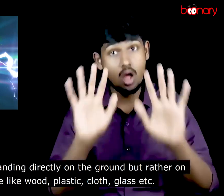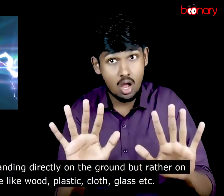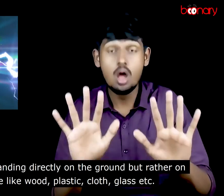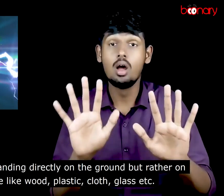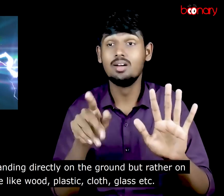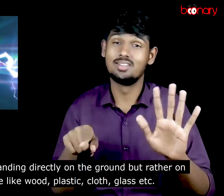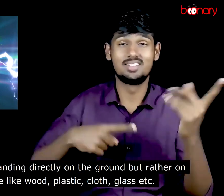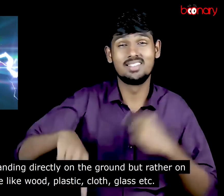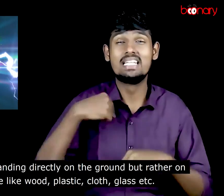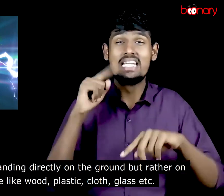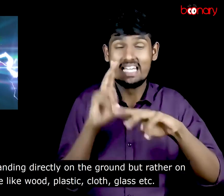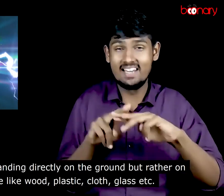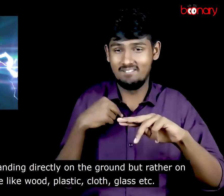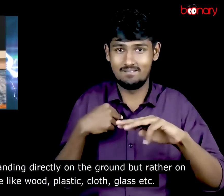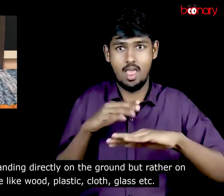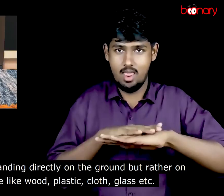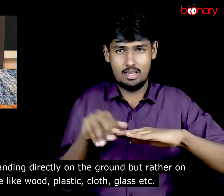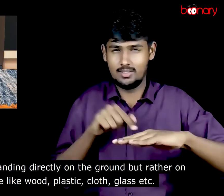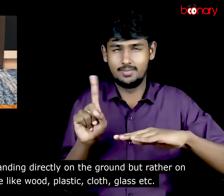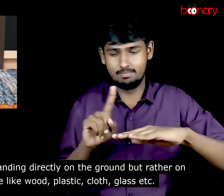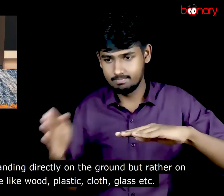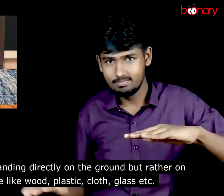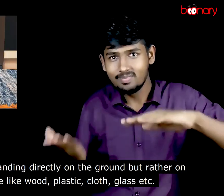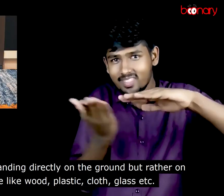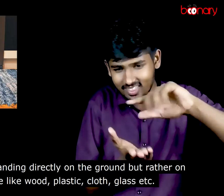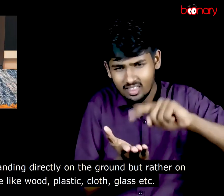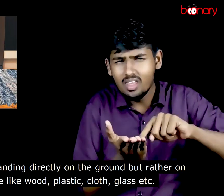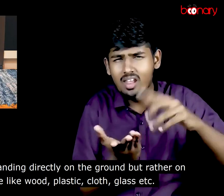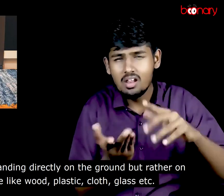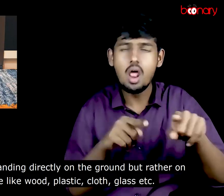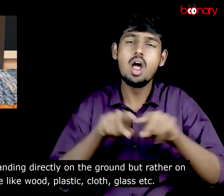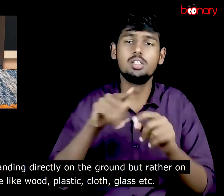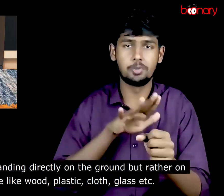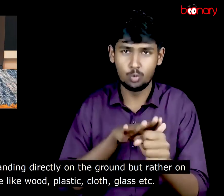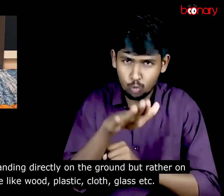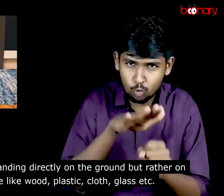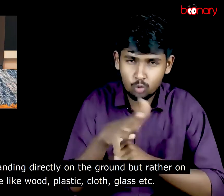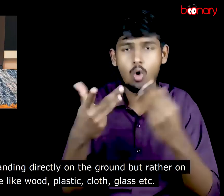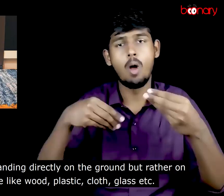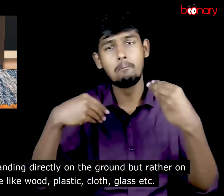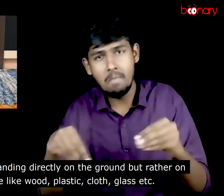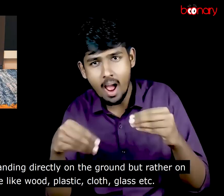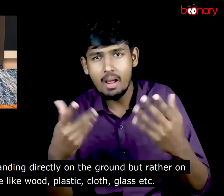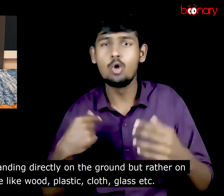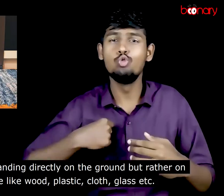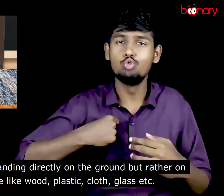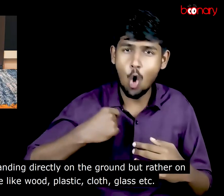If we are not standing directly on the ground, but rather on a surface like wood,